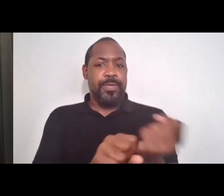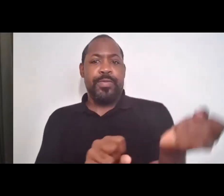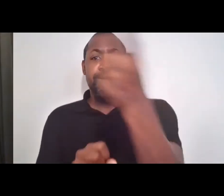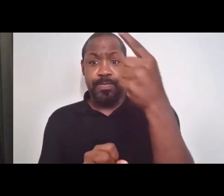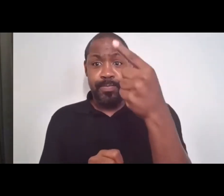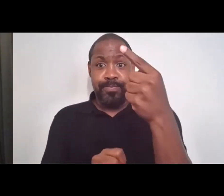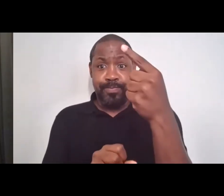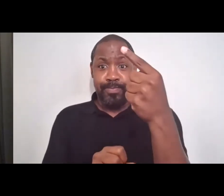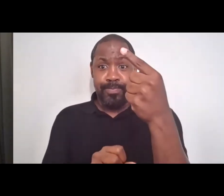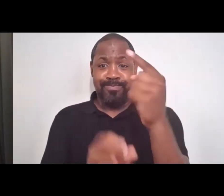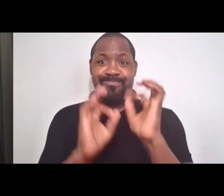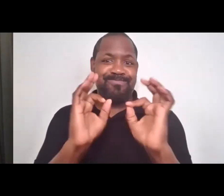November 2022.